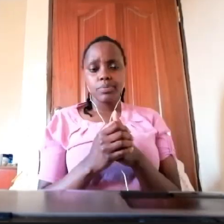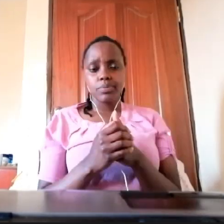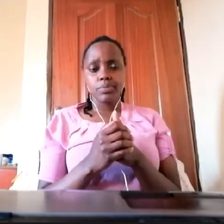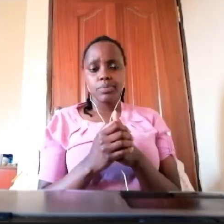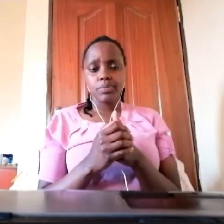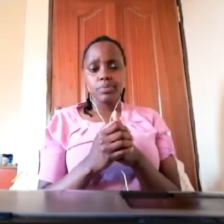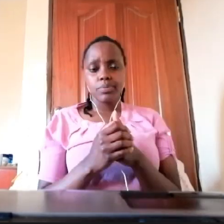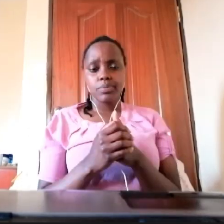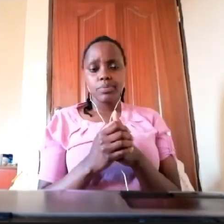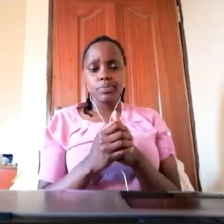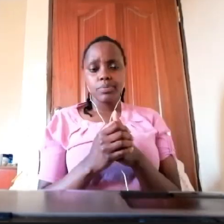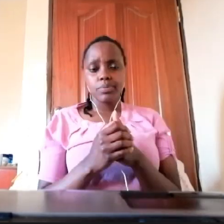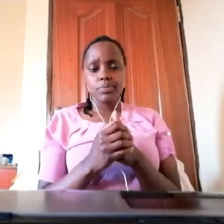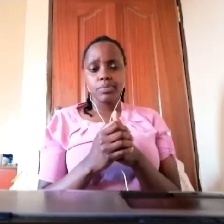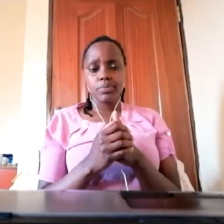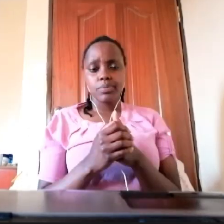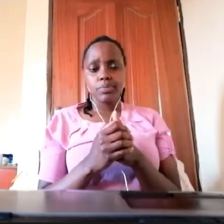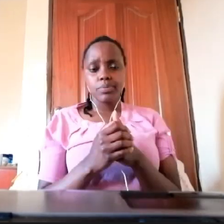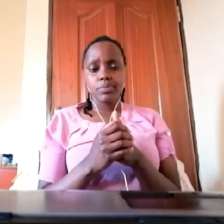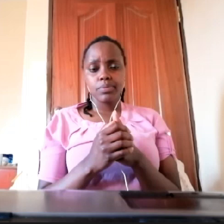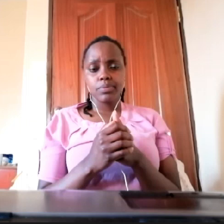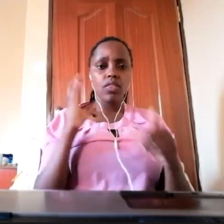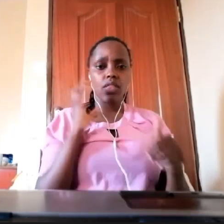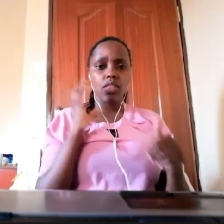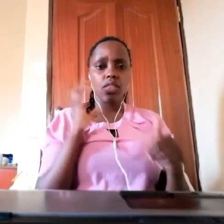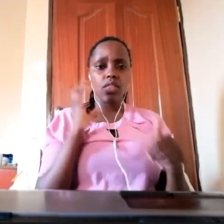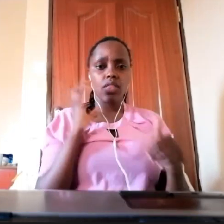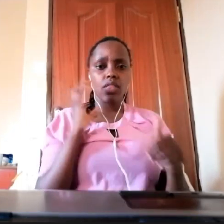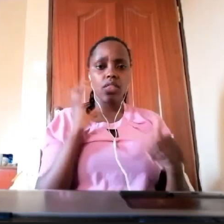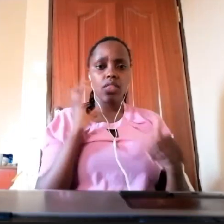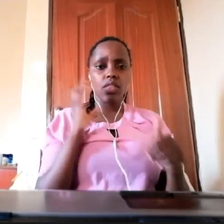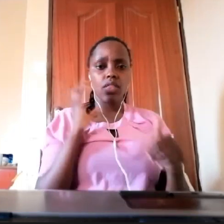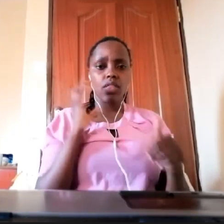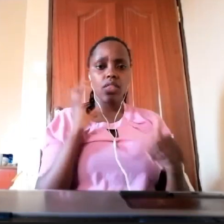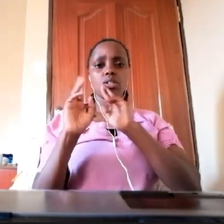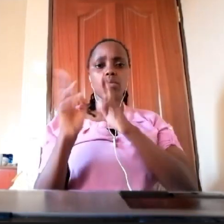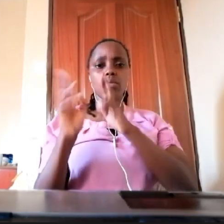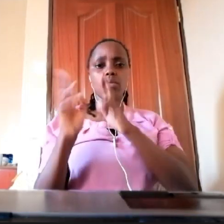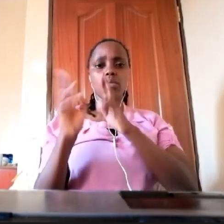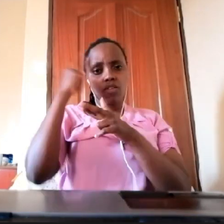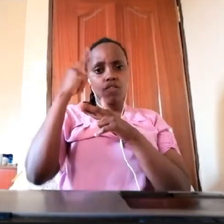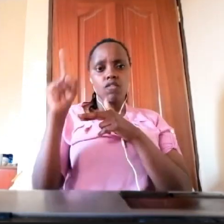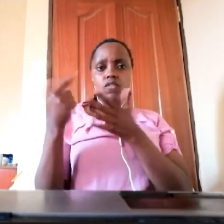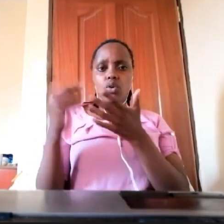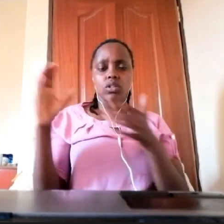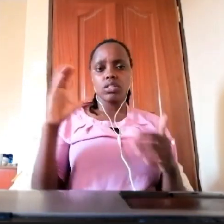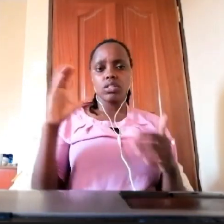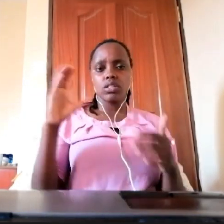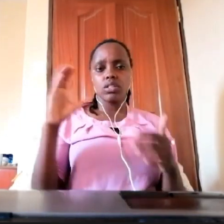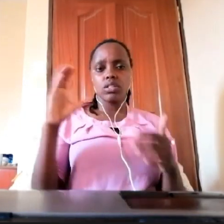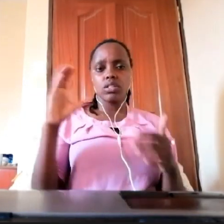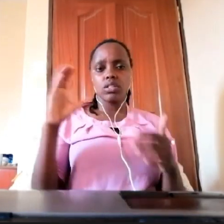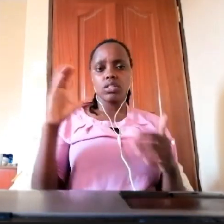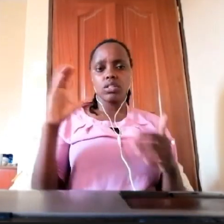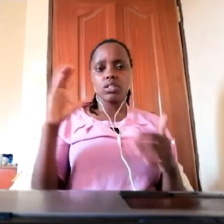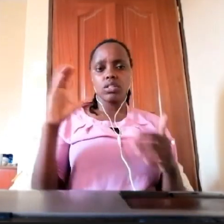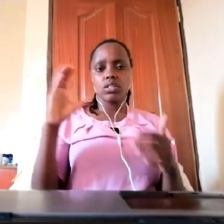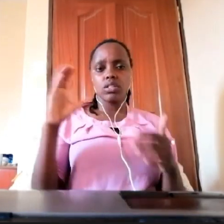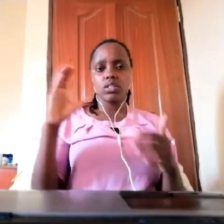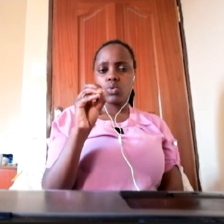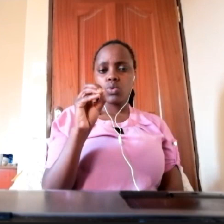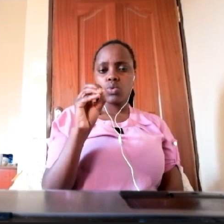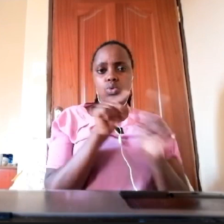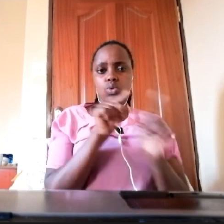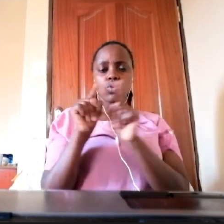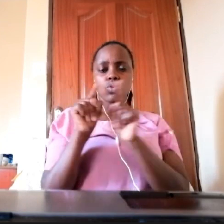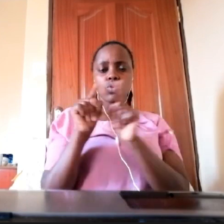to present the challenges to the committee in terms of reporting for civil society organization